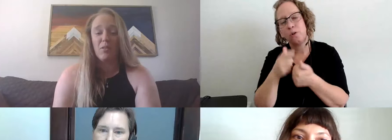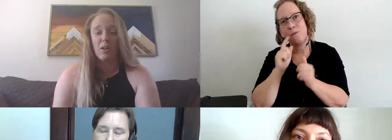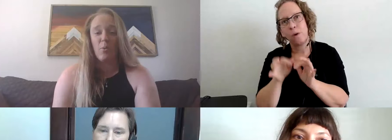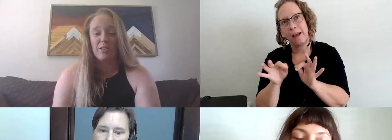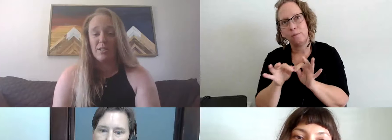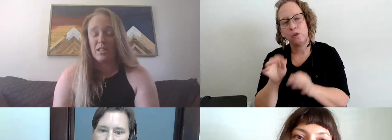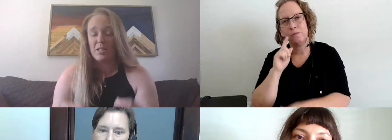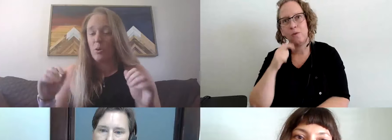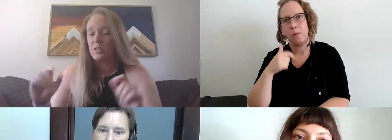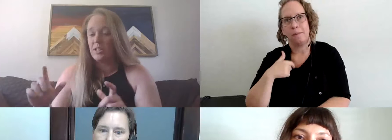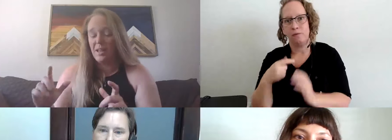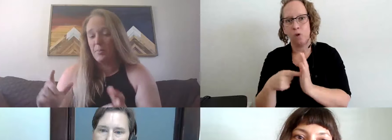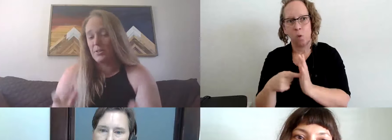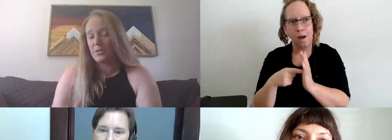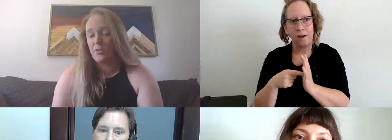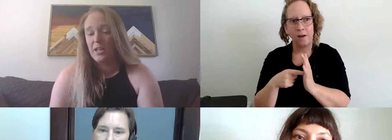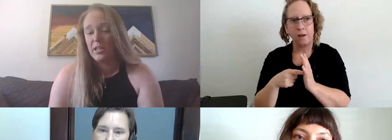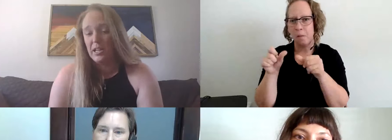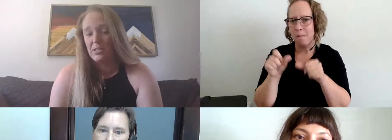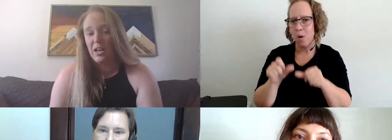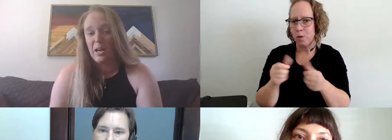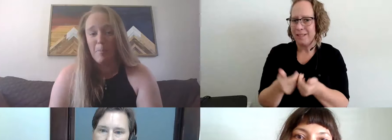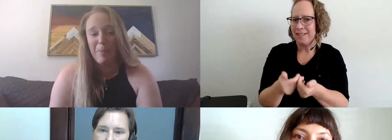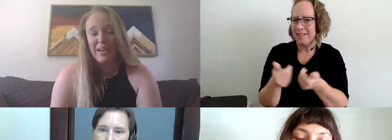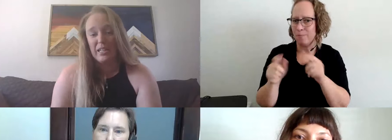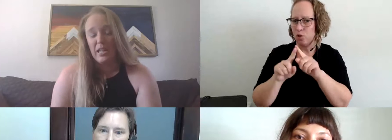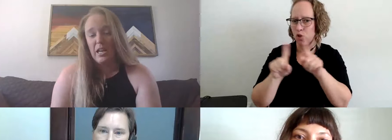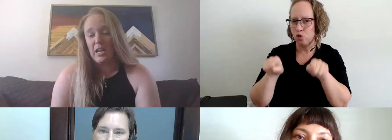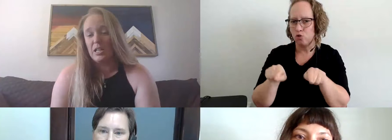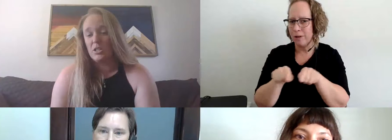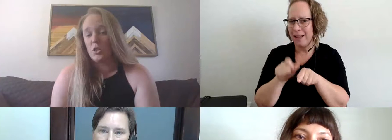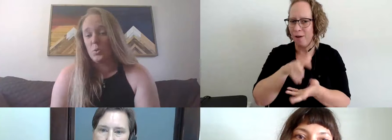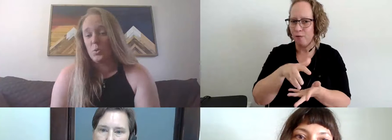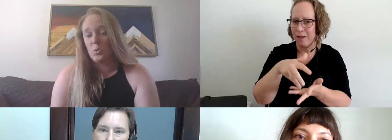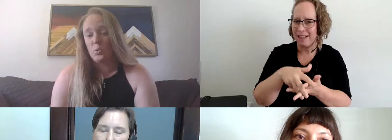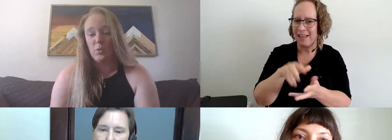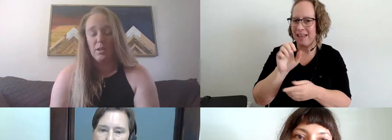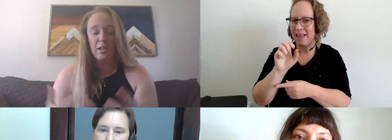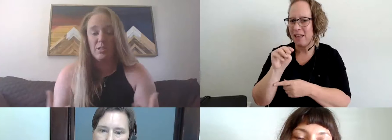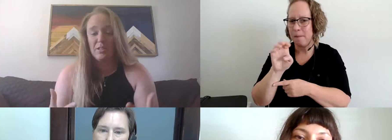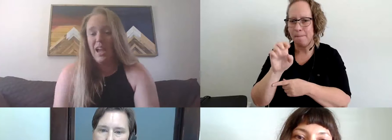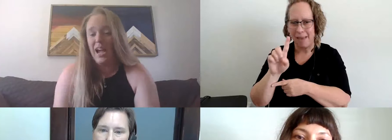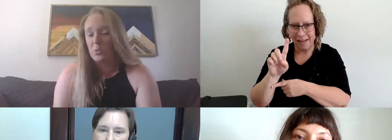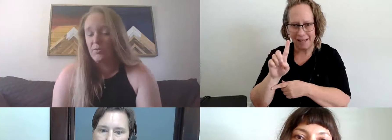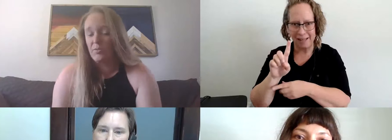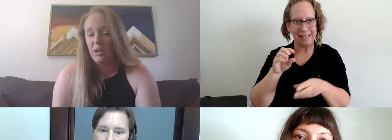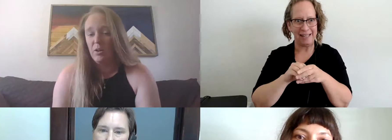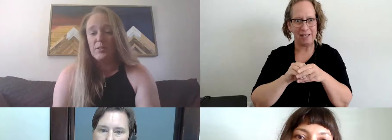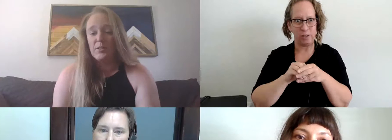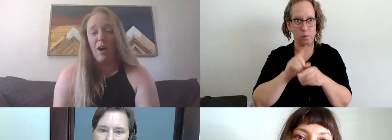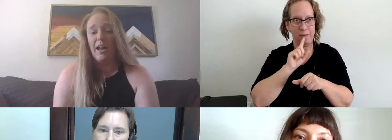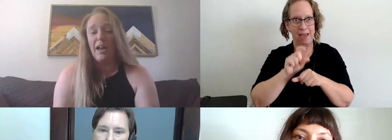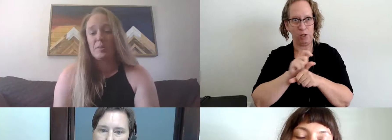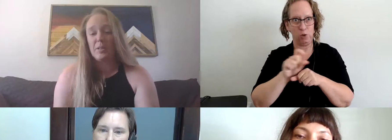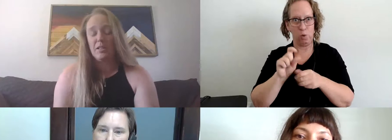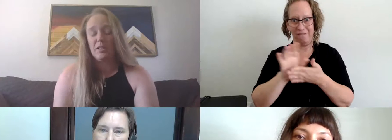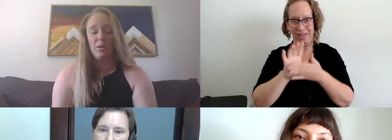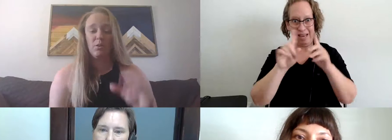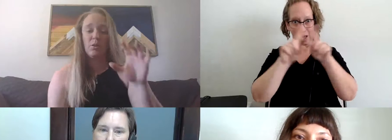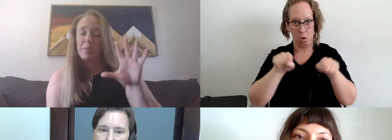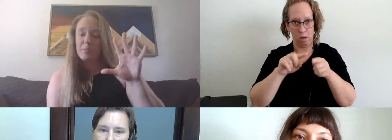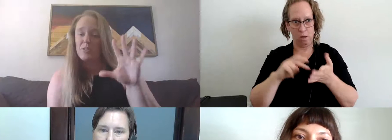is that it's posted in a separate screen. It's not embedded into the actual video. So I